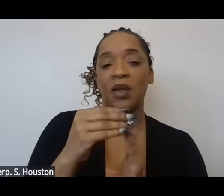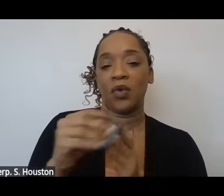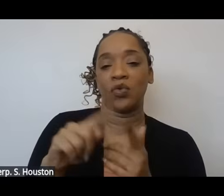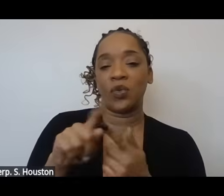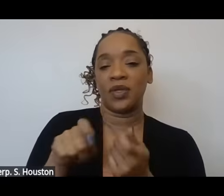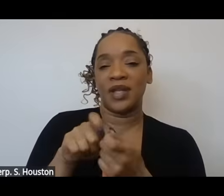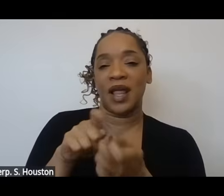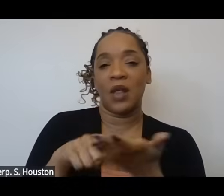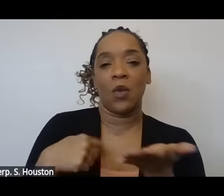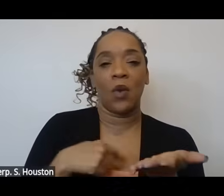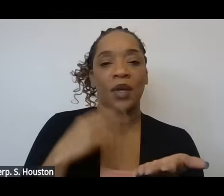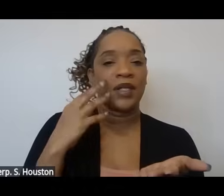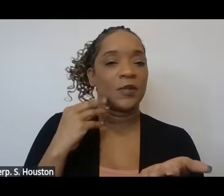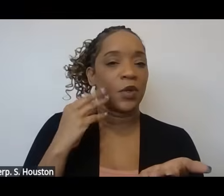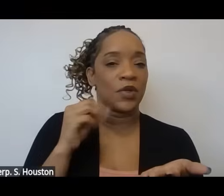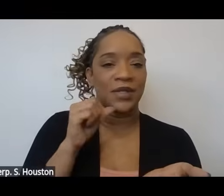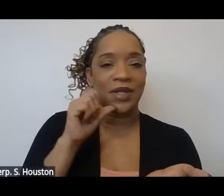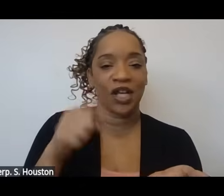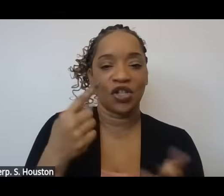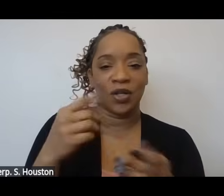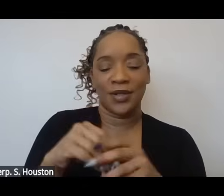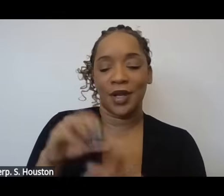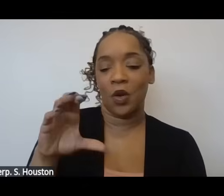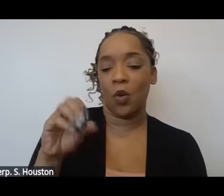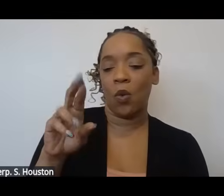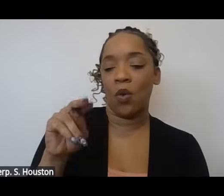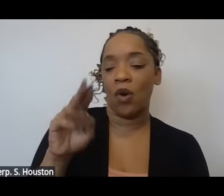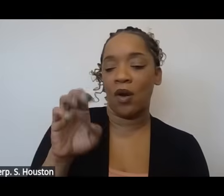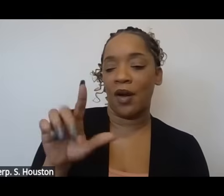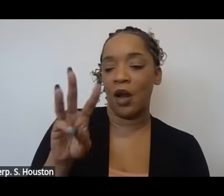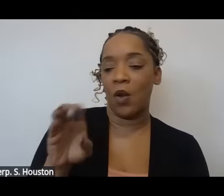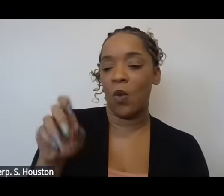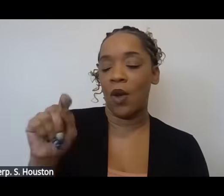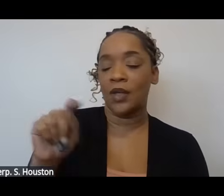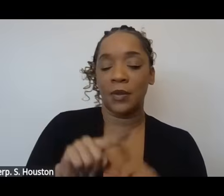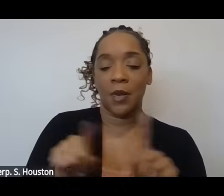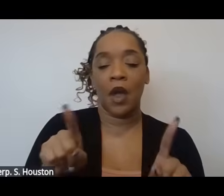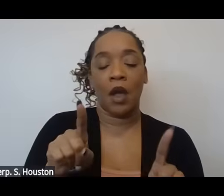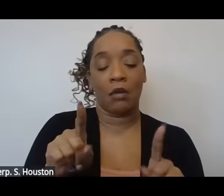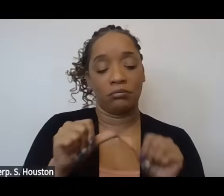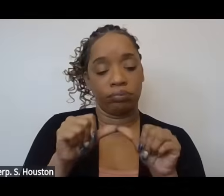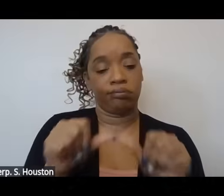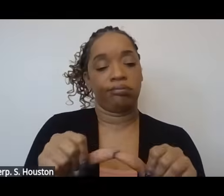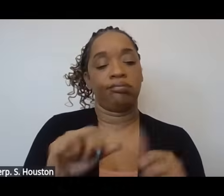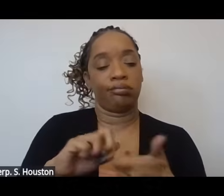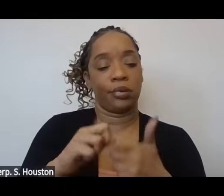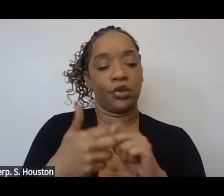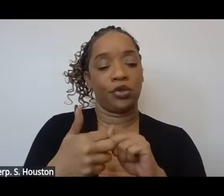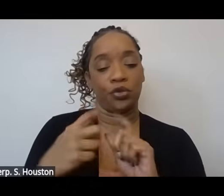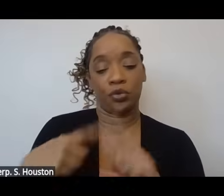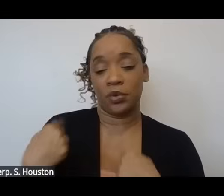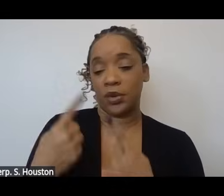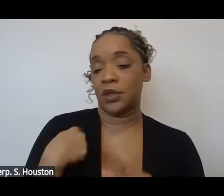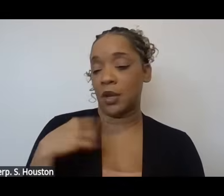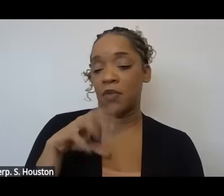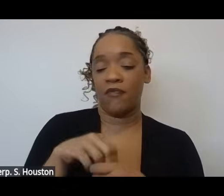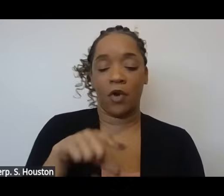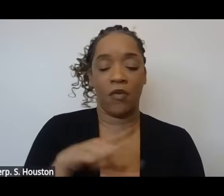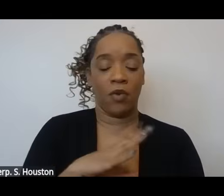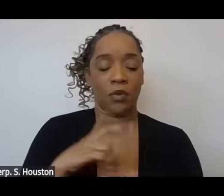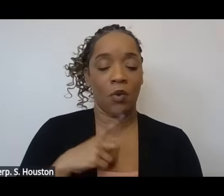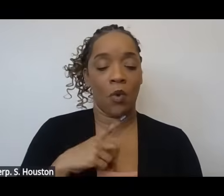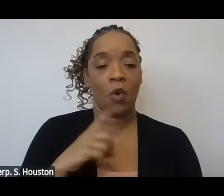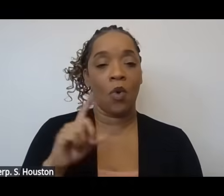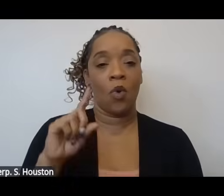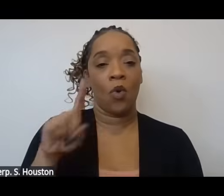just in Cornell West, but what has been an ongoing issue since I've been on this board, where there have